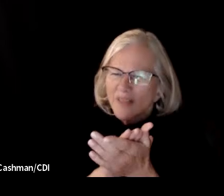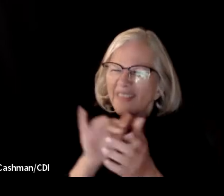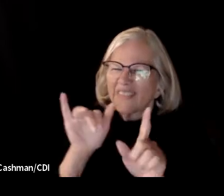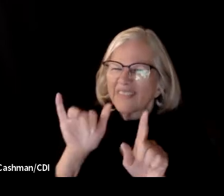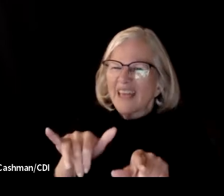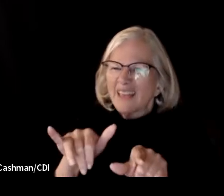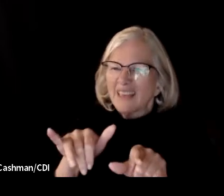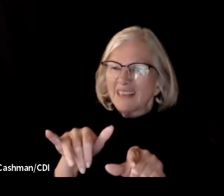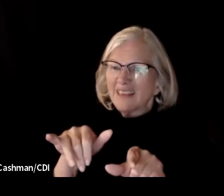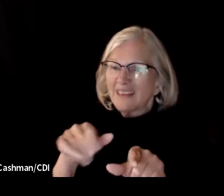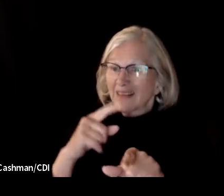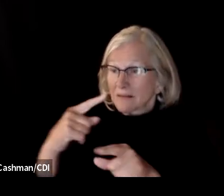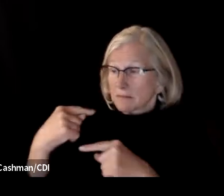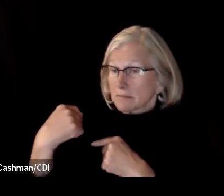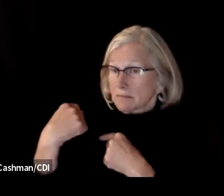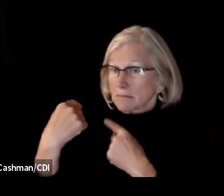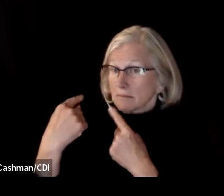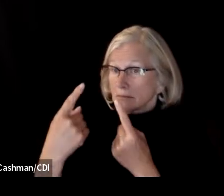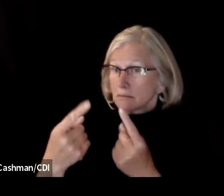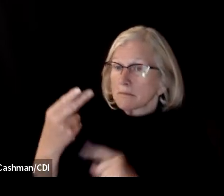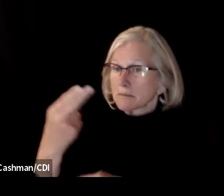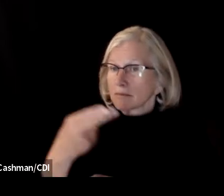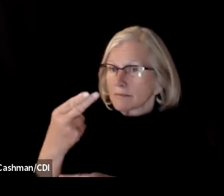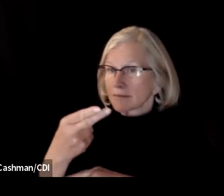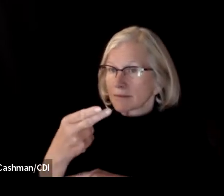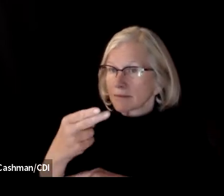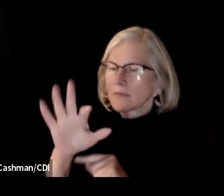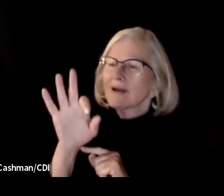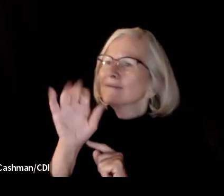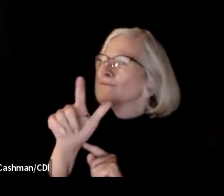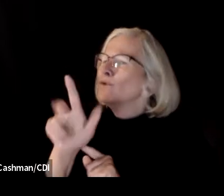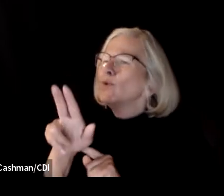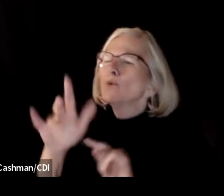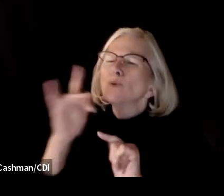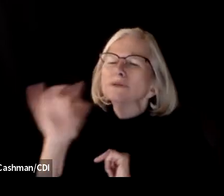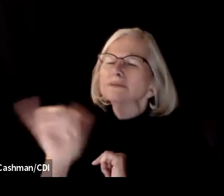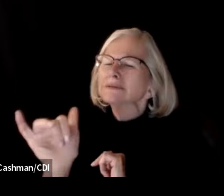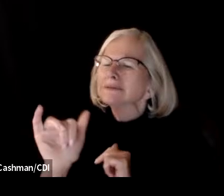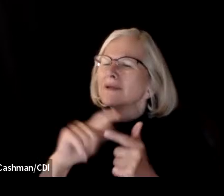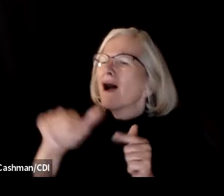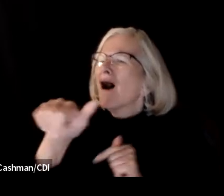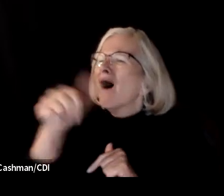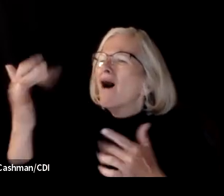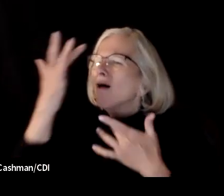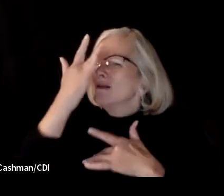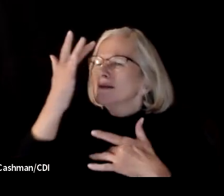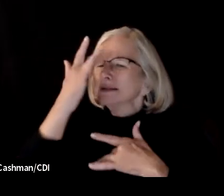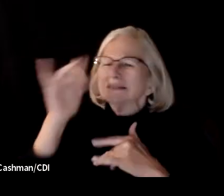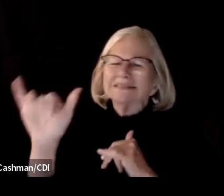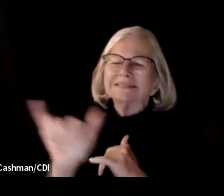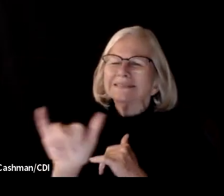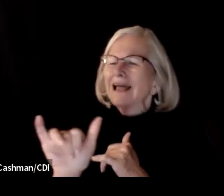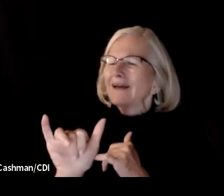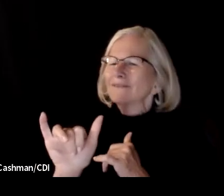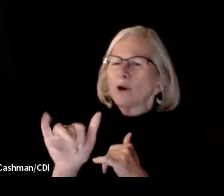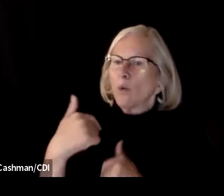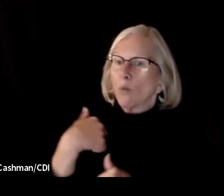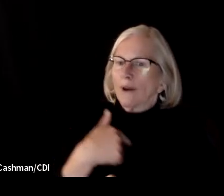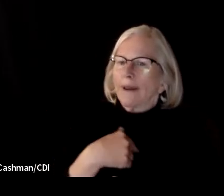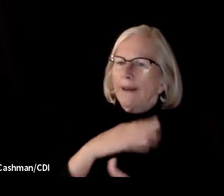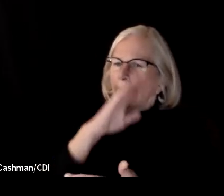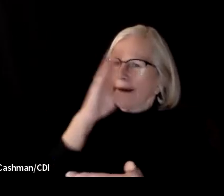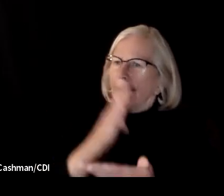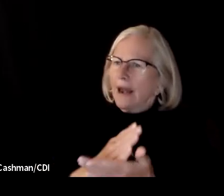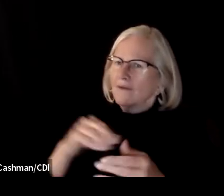historically, even with influenza and other diseases, we really have never been in a position where we've recommended